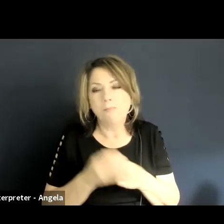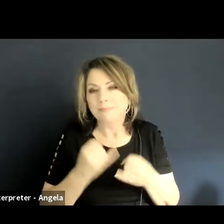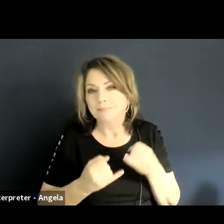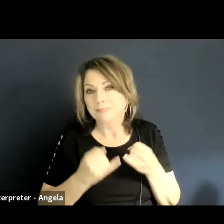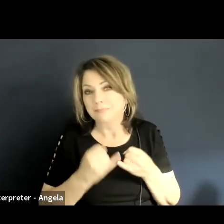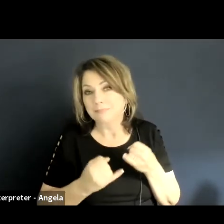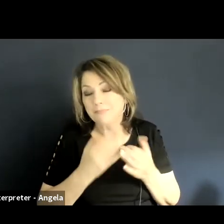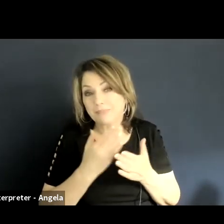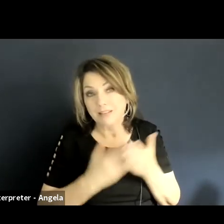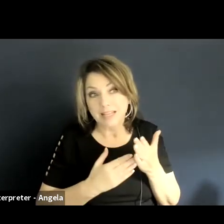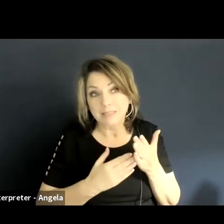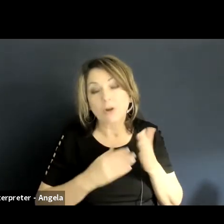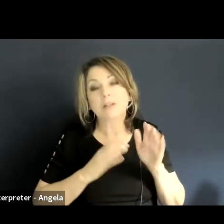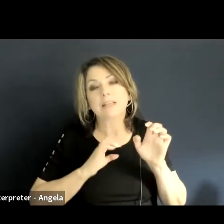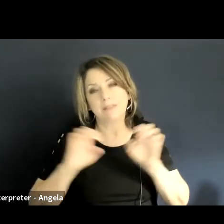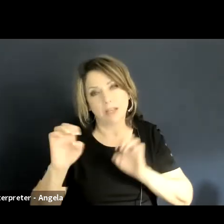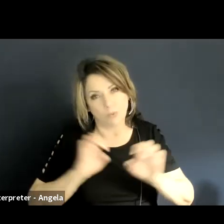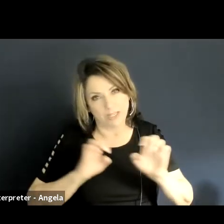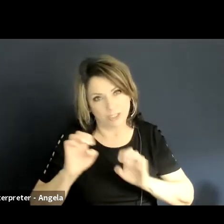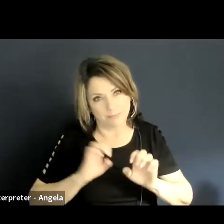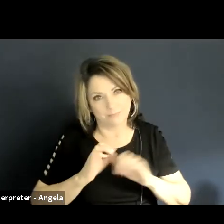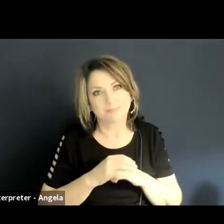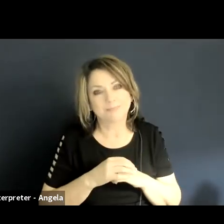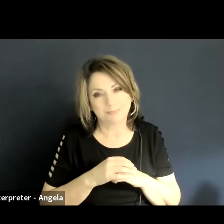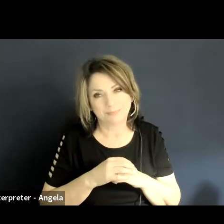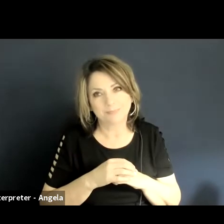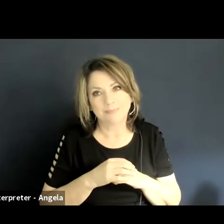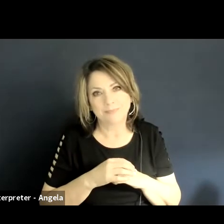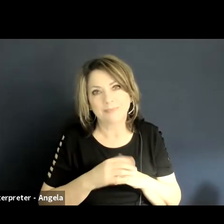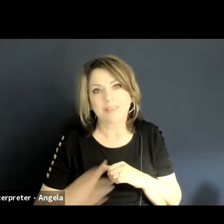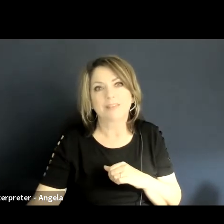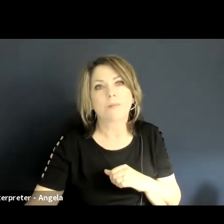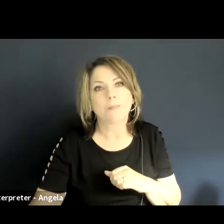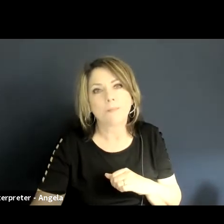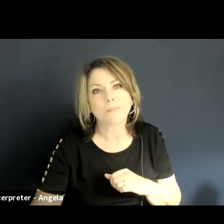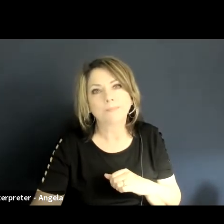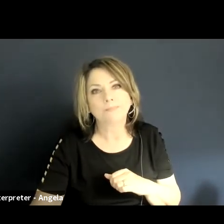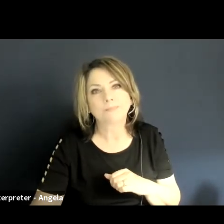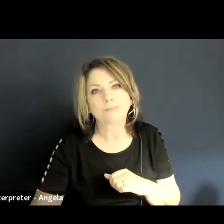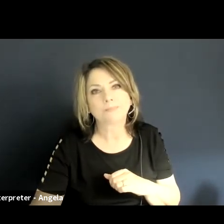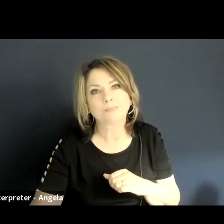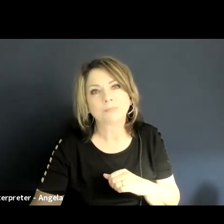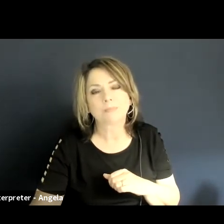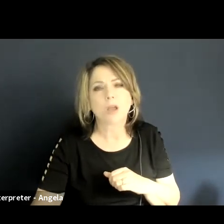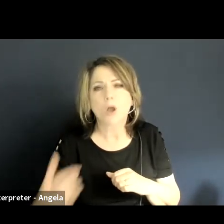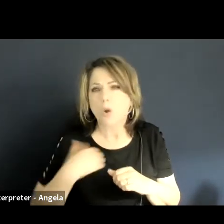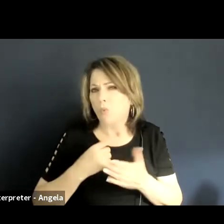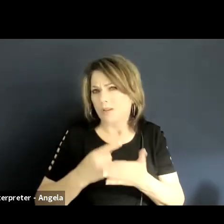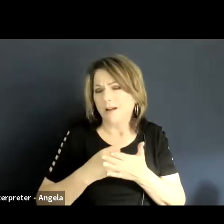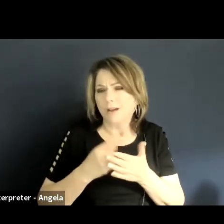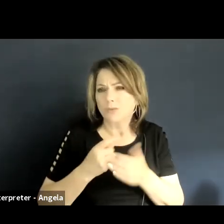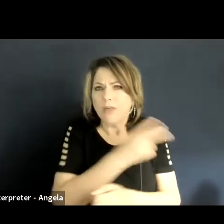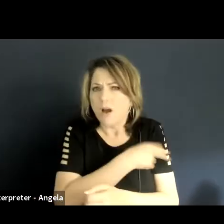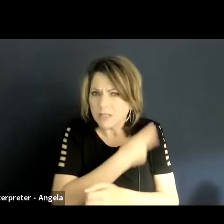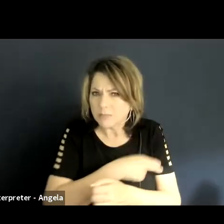is evaluation. When you've been talking to your customer, to the hospital, we knew that they wanted us